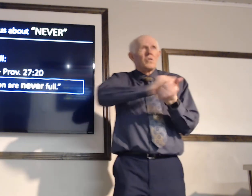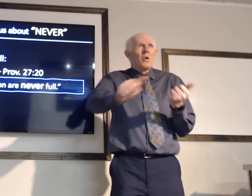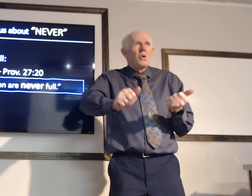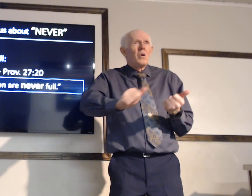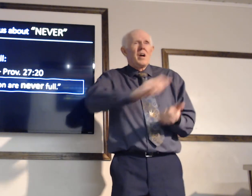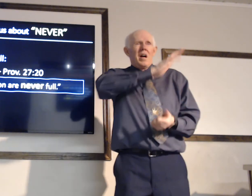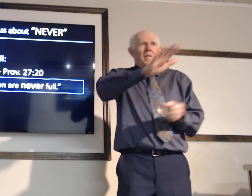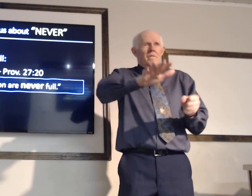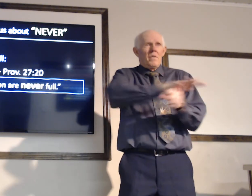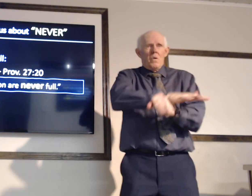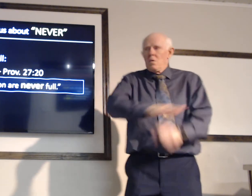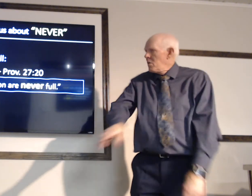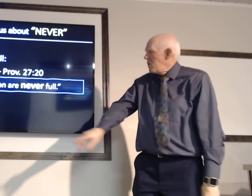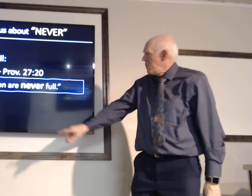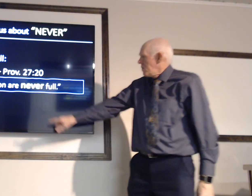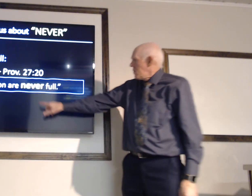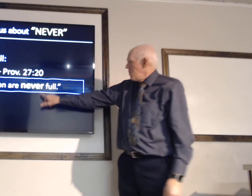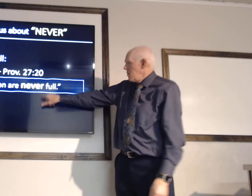hell and destructions are never full.